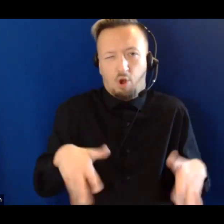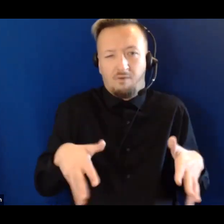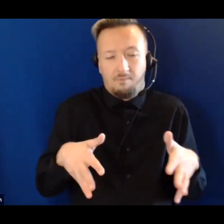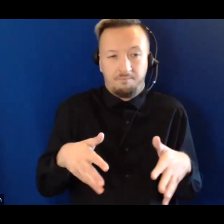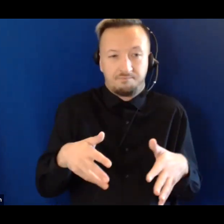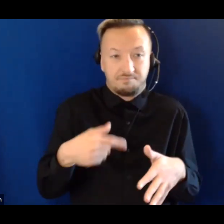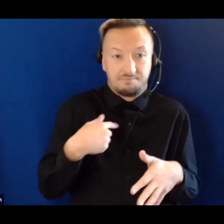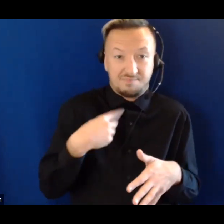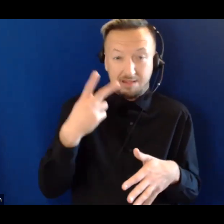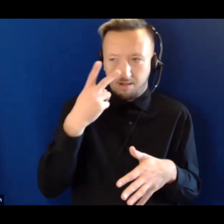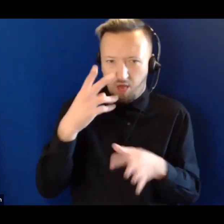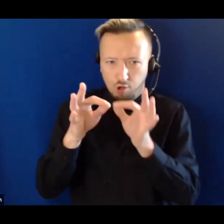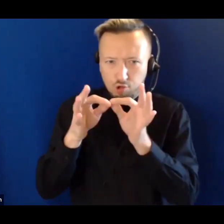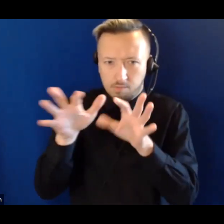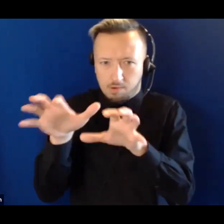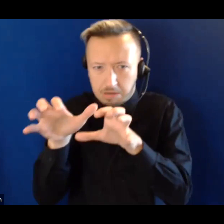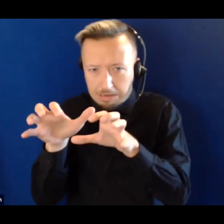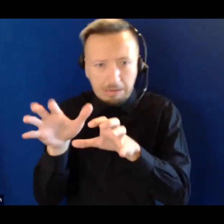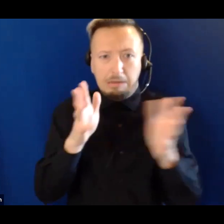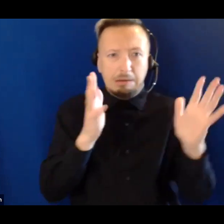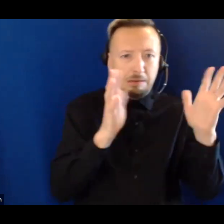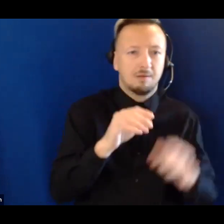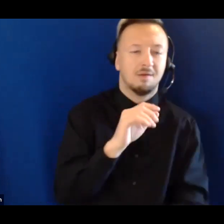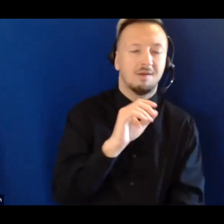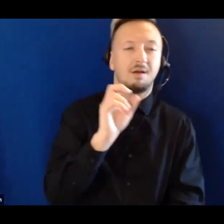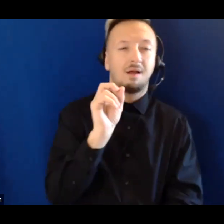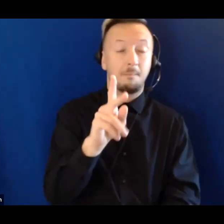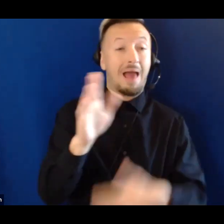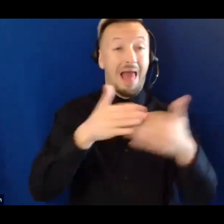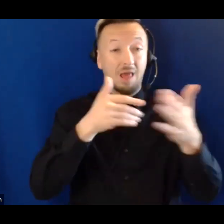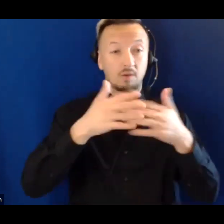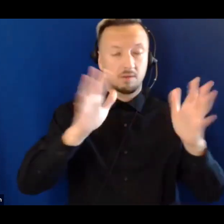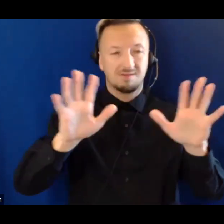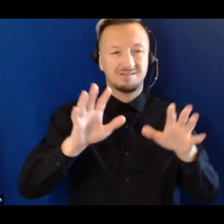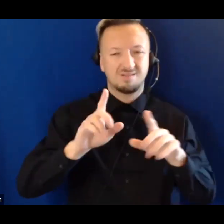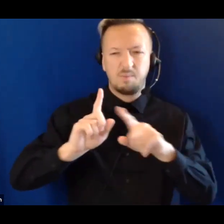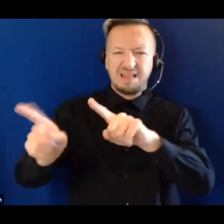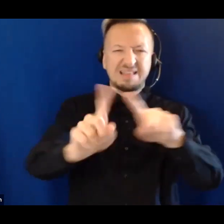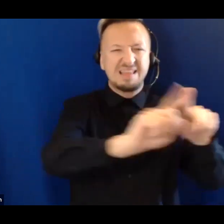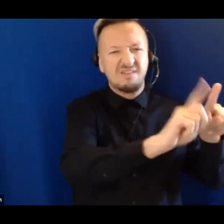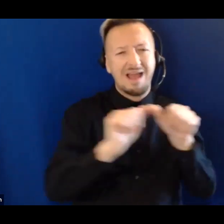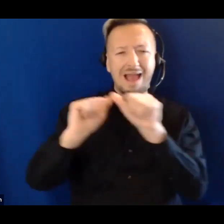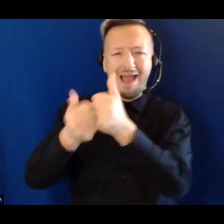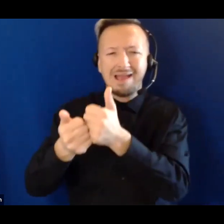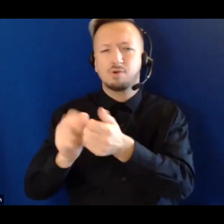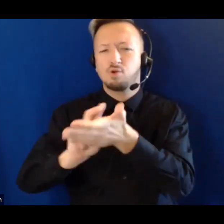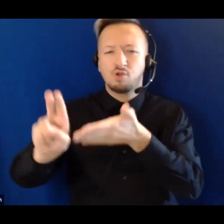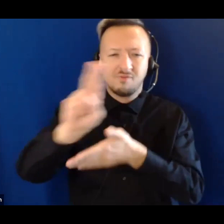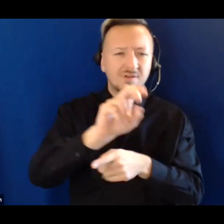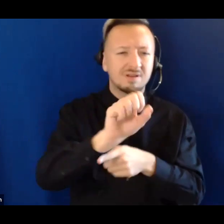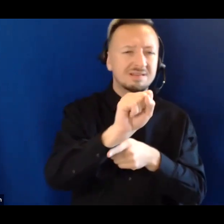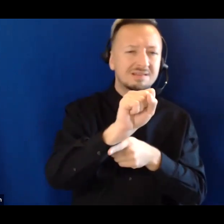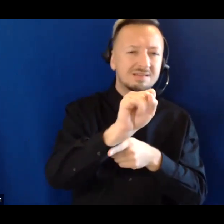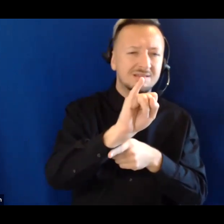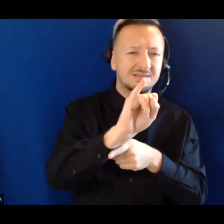see the interpreter freeze, I'm like, oh my gosh. Okay, so anyways, y'all, I think incorporating different agencies like universities and the SILs